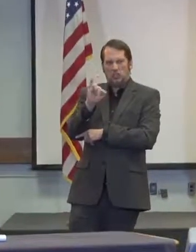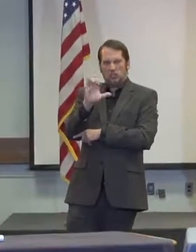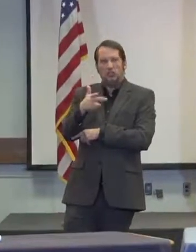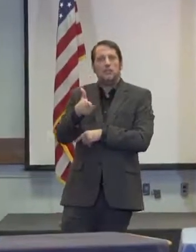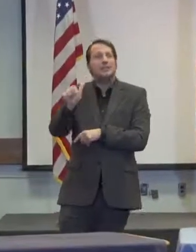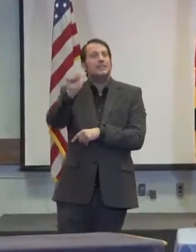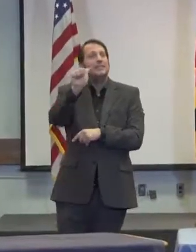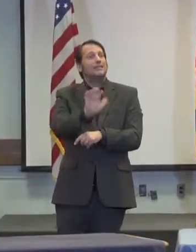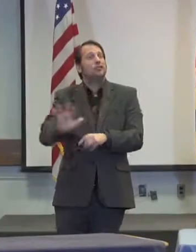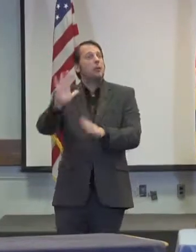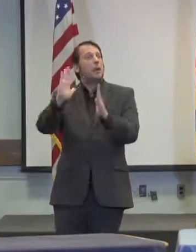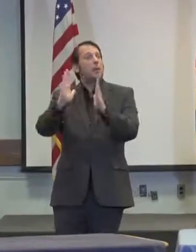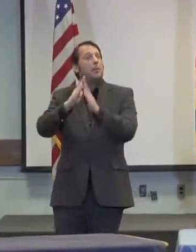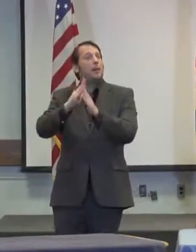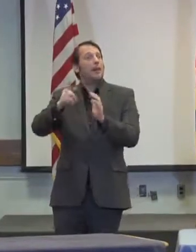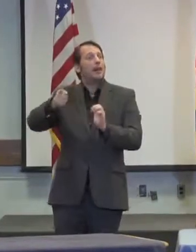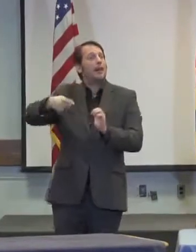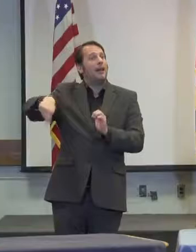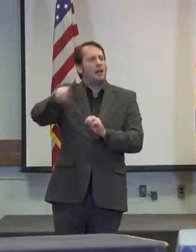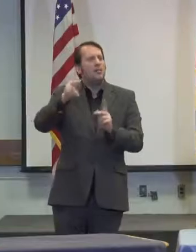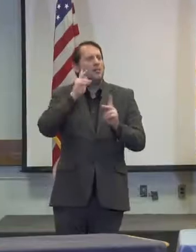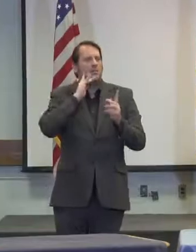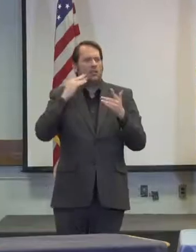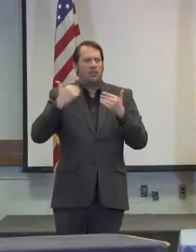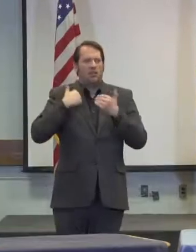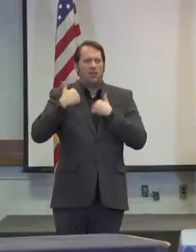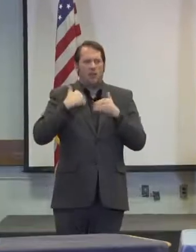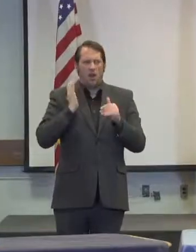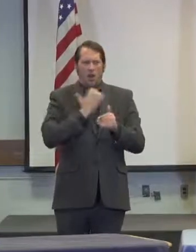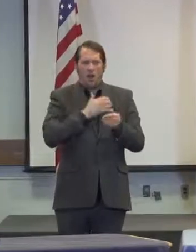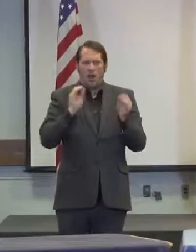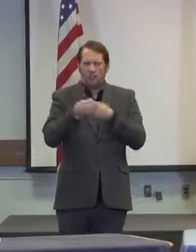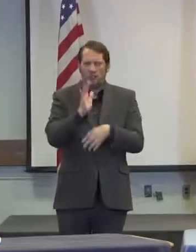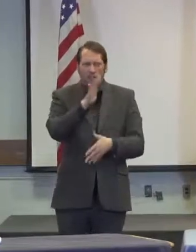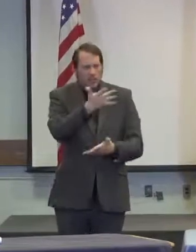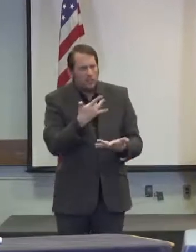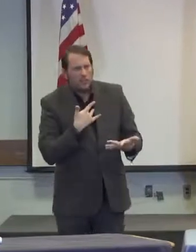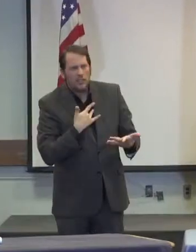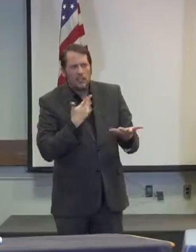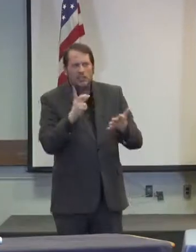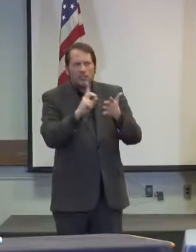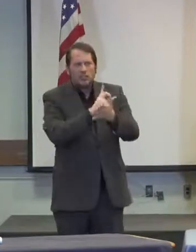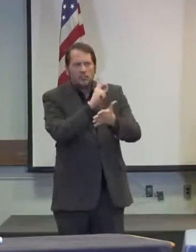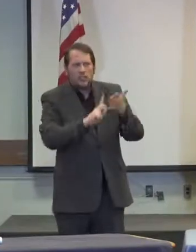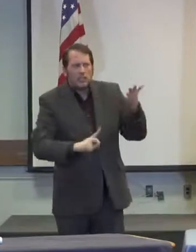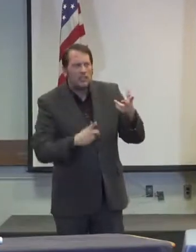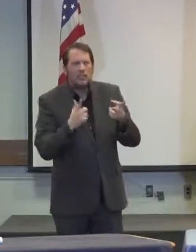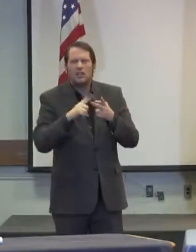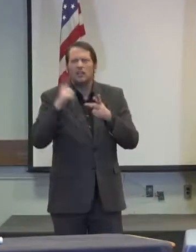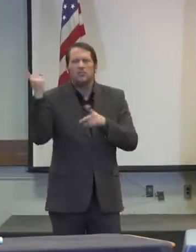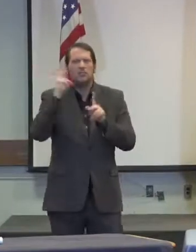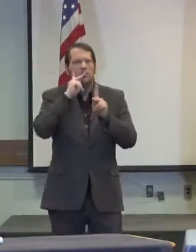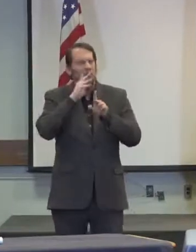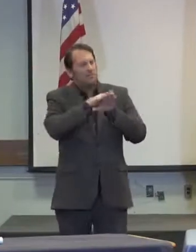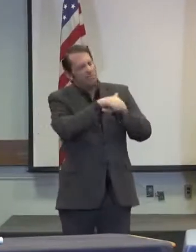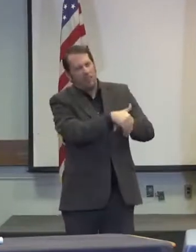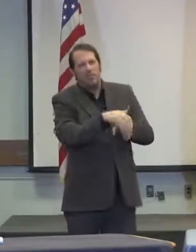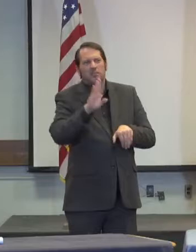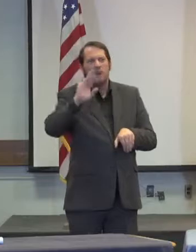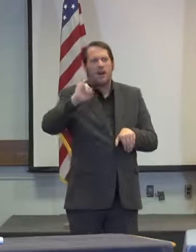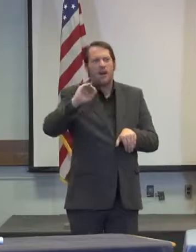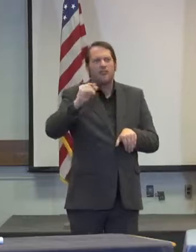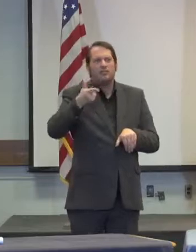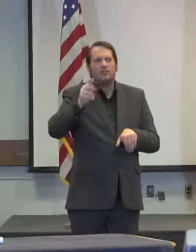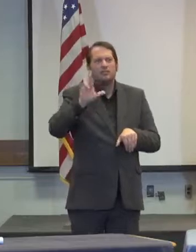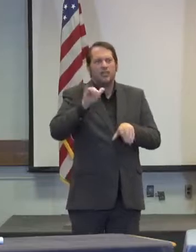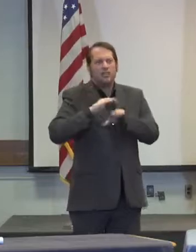about discrimination and bigotry from the very beginning of this crisis unfolding. What do you have to say to them and